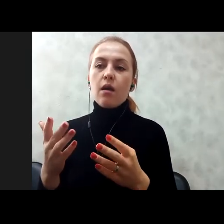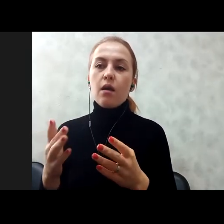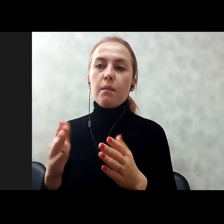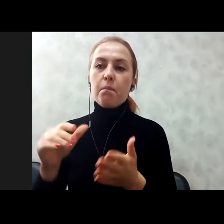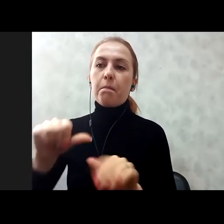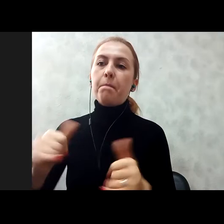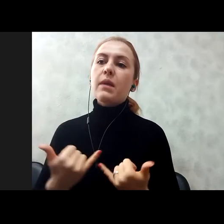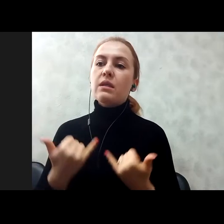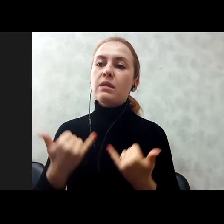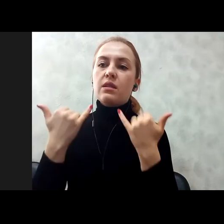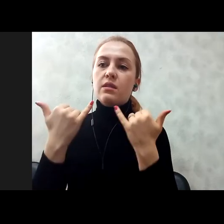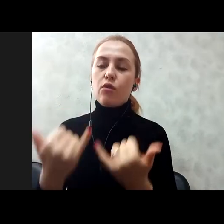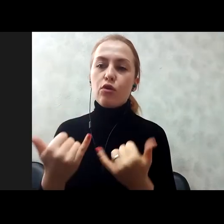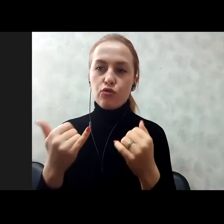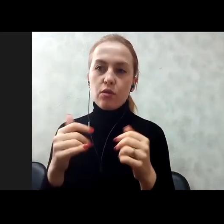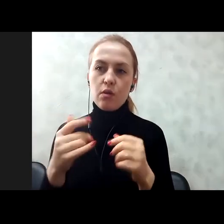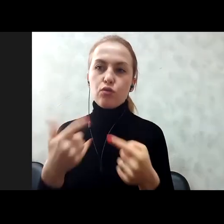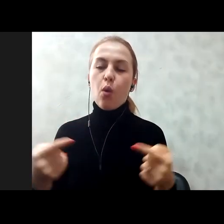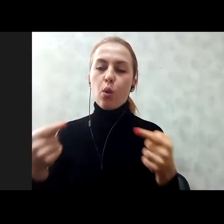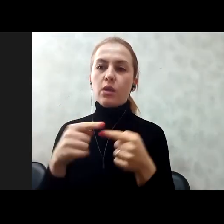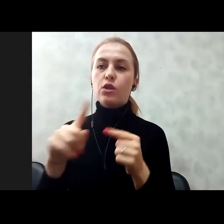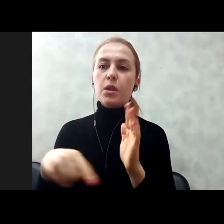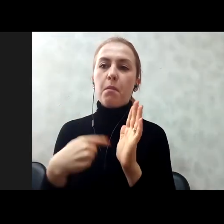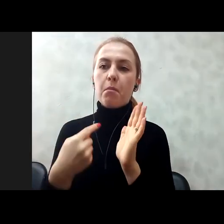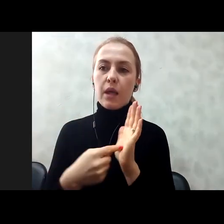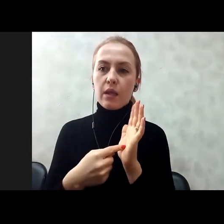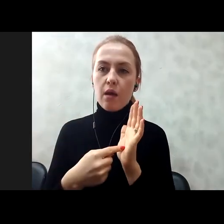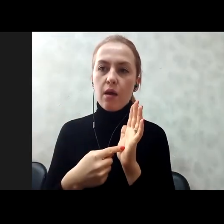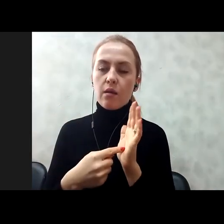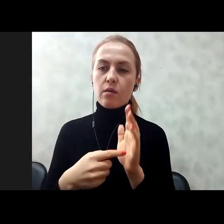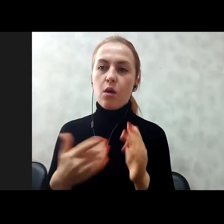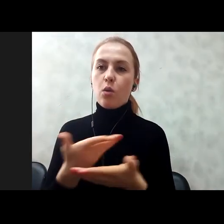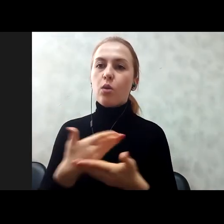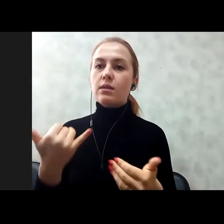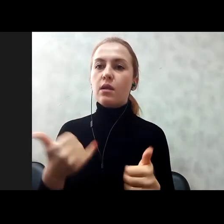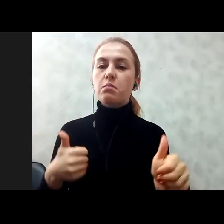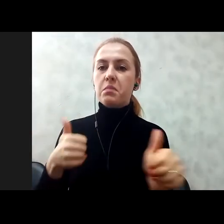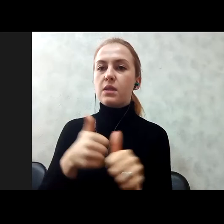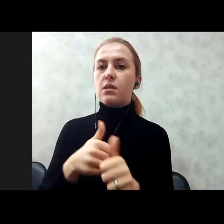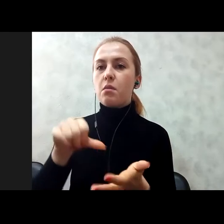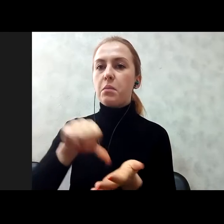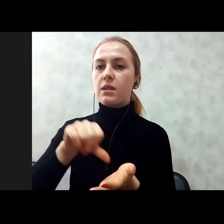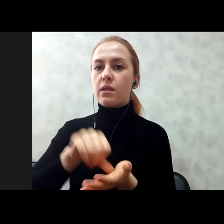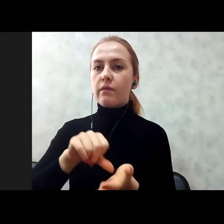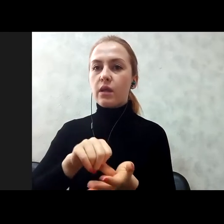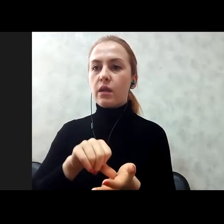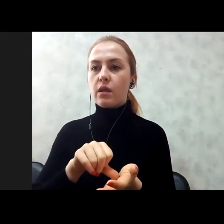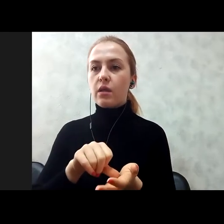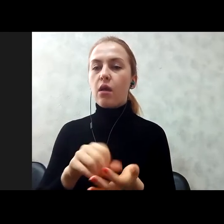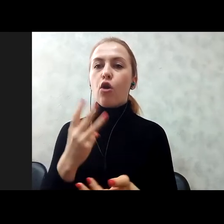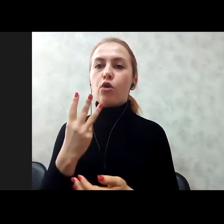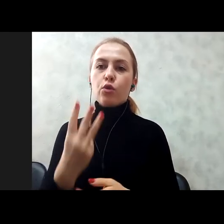4 international missions that operated as observers during the 2020 local